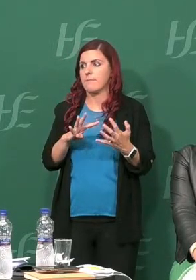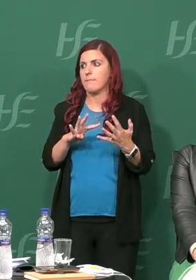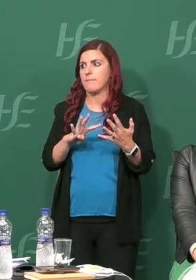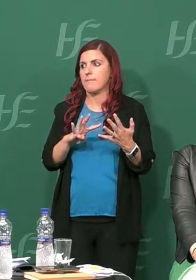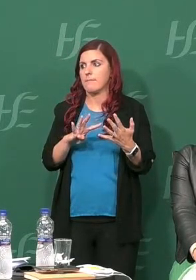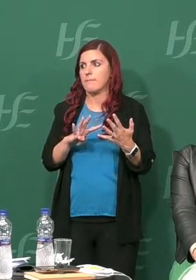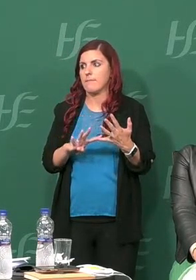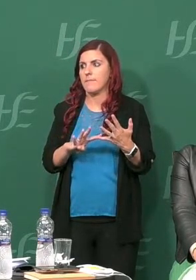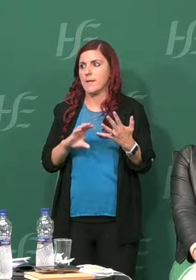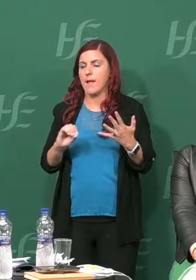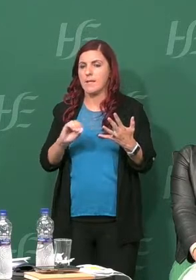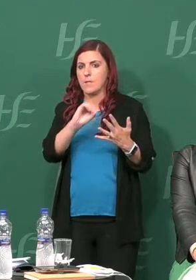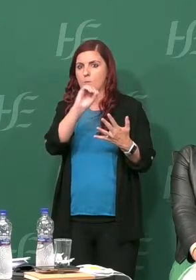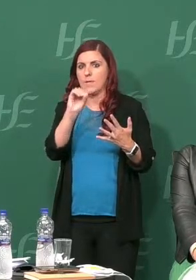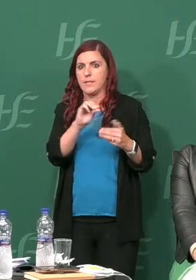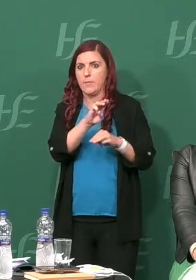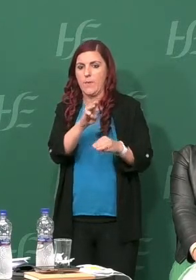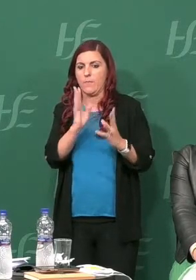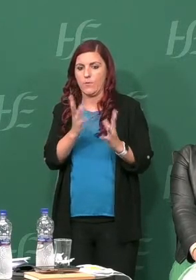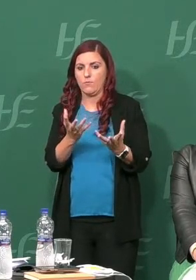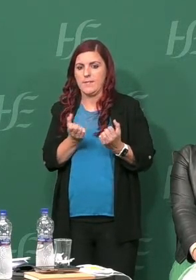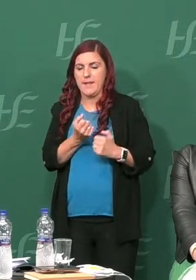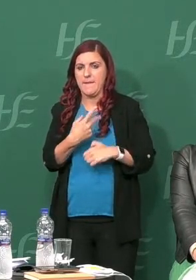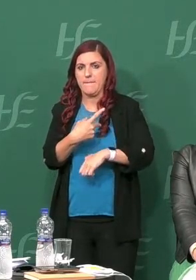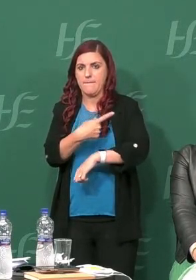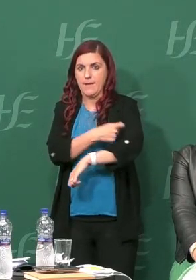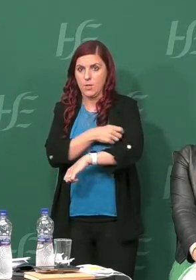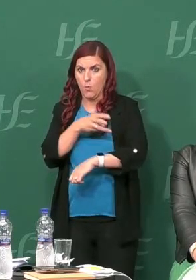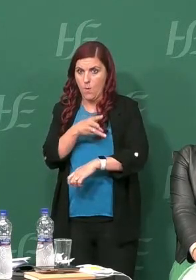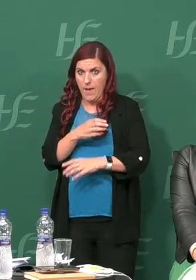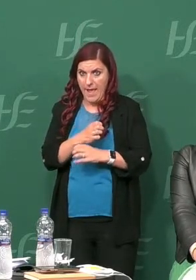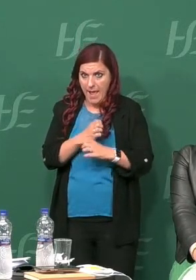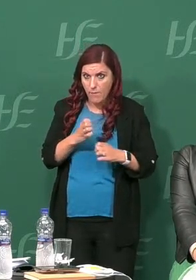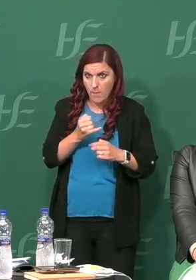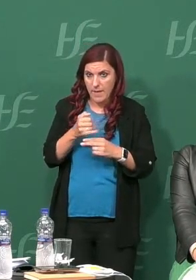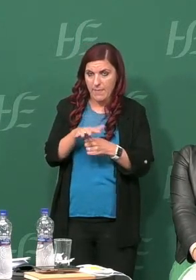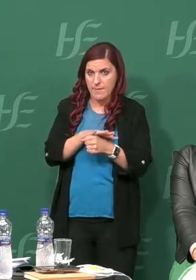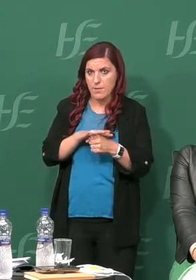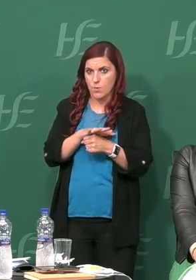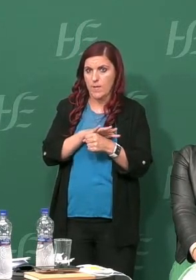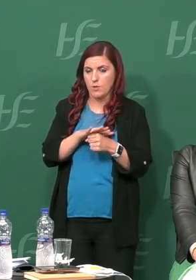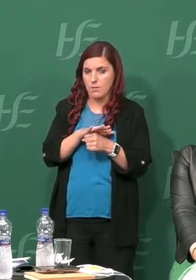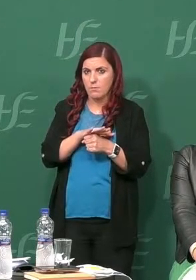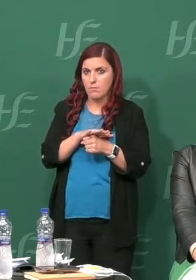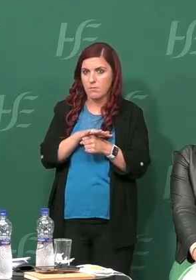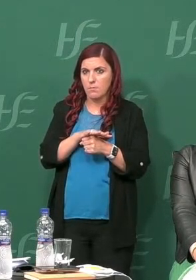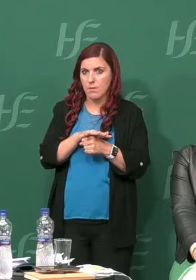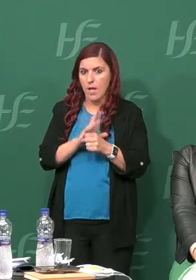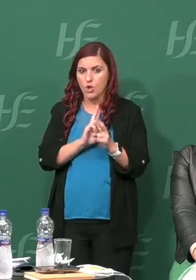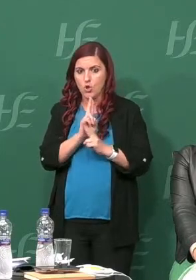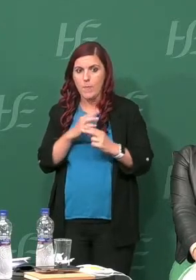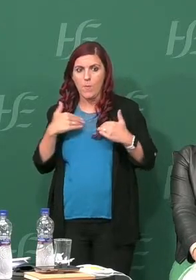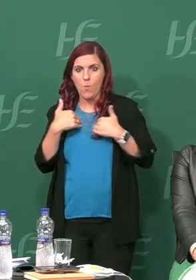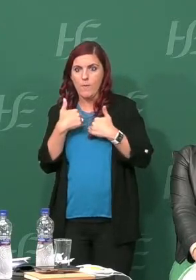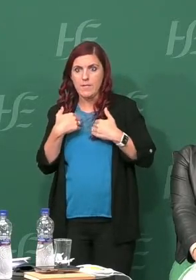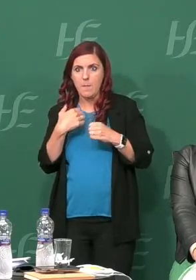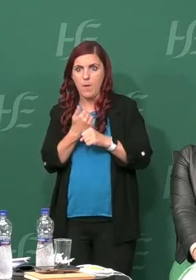almost 90% of the population fully vaccinated, will we ever be, and should we be worried about restrictions into